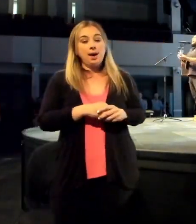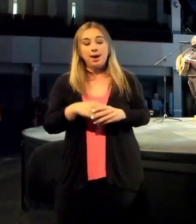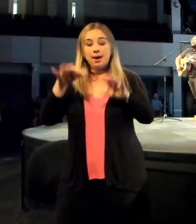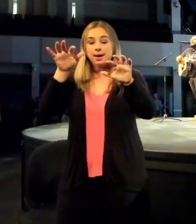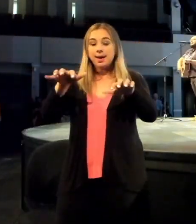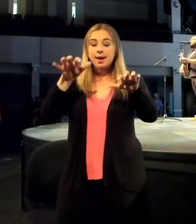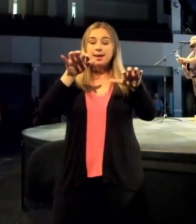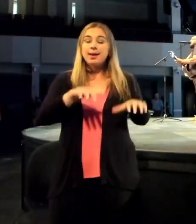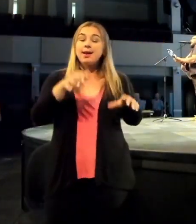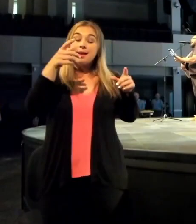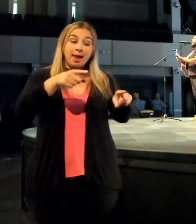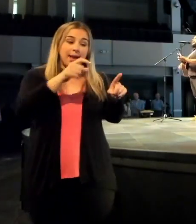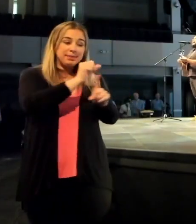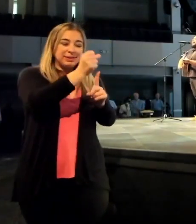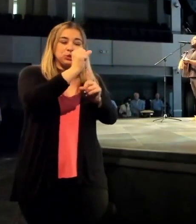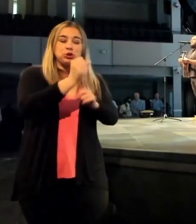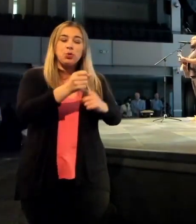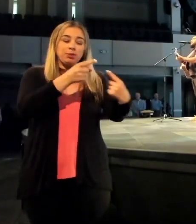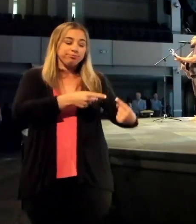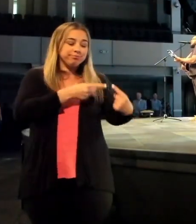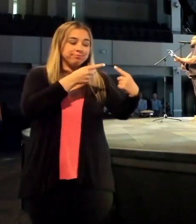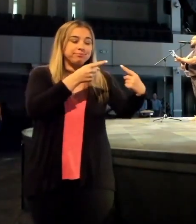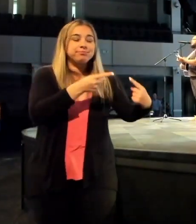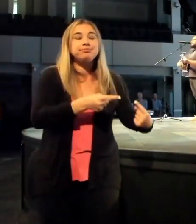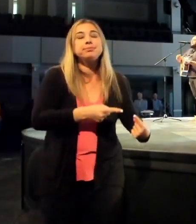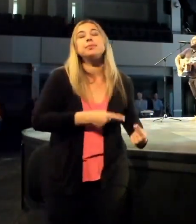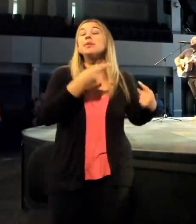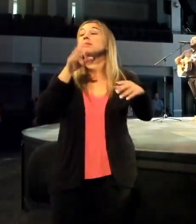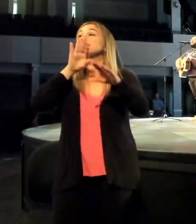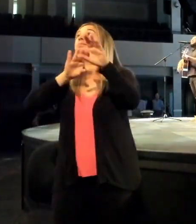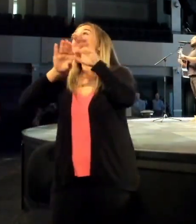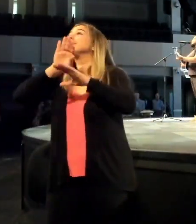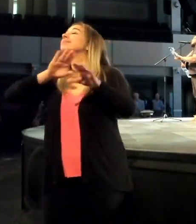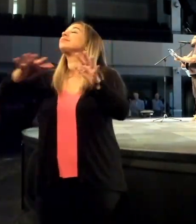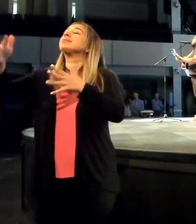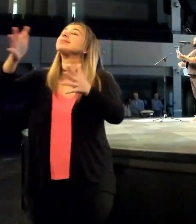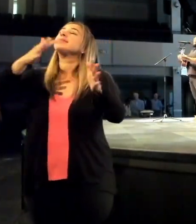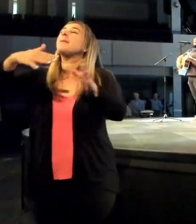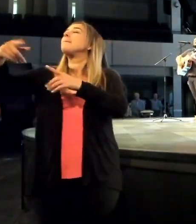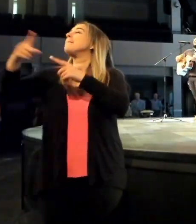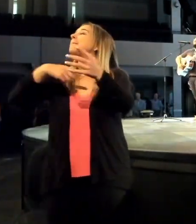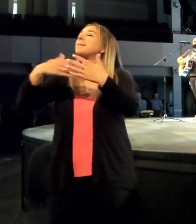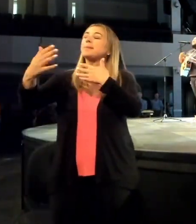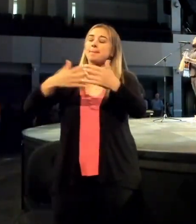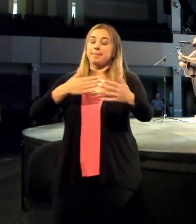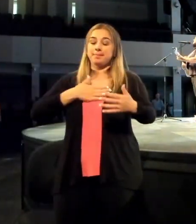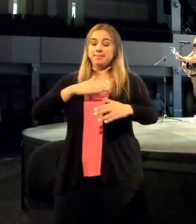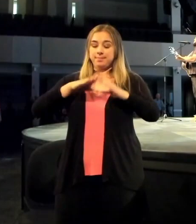But I